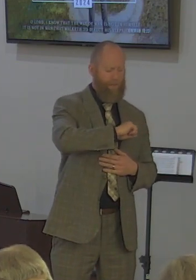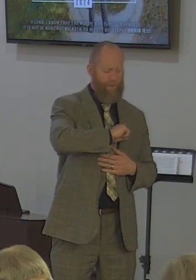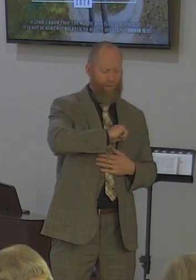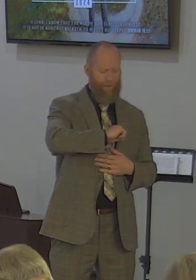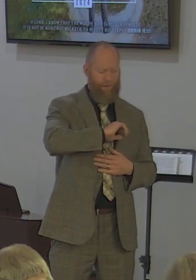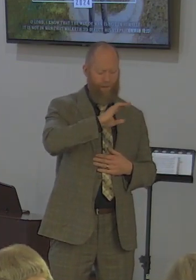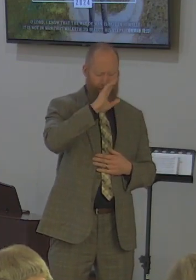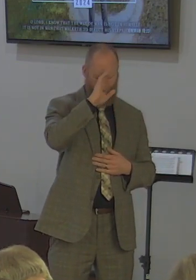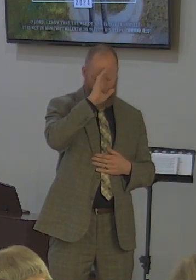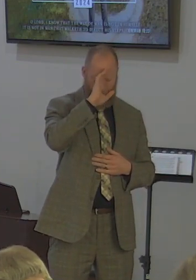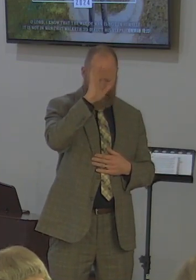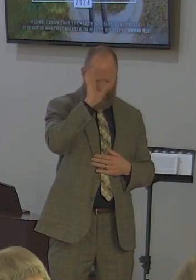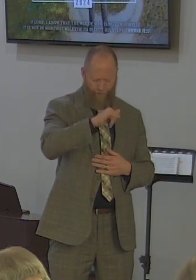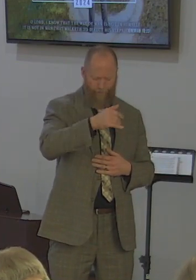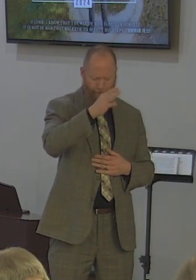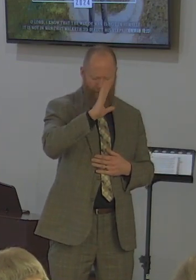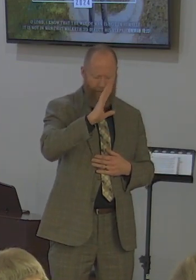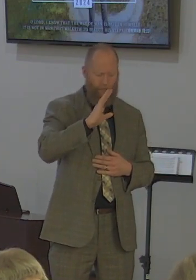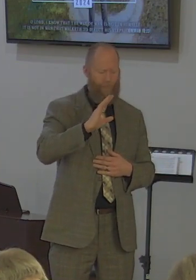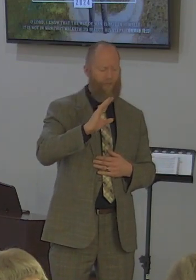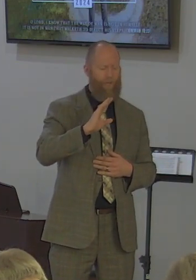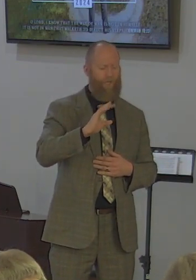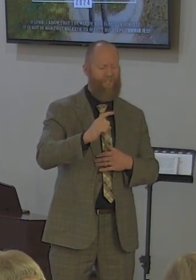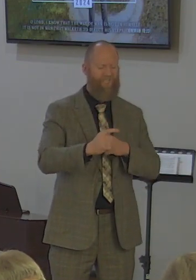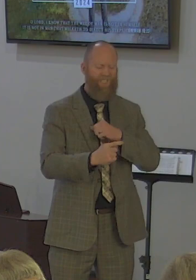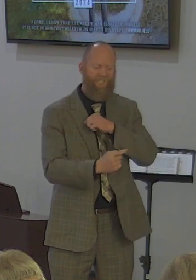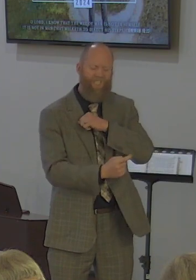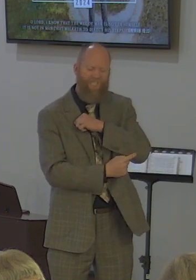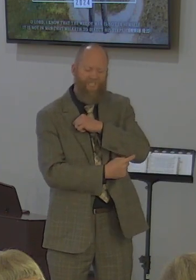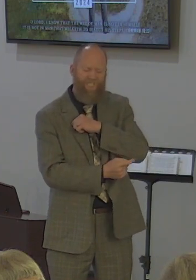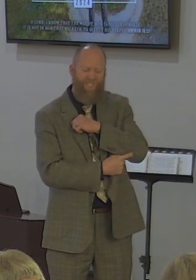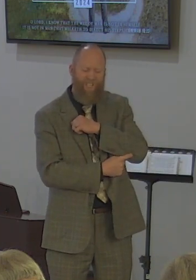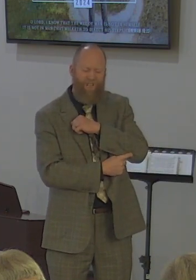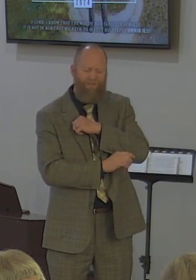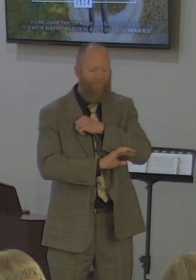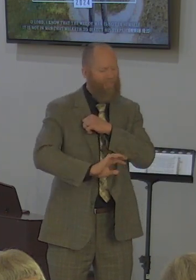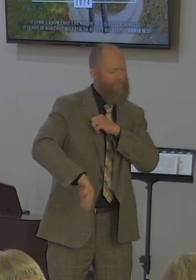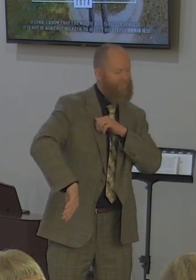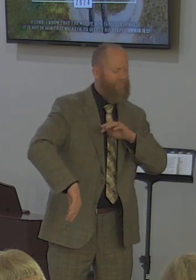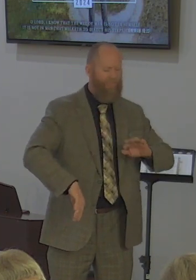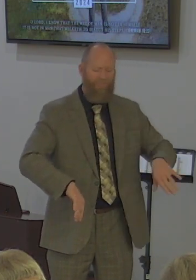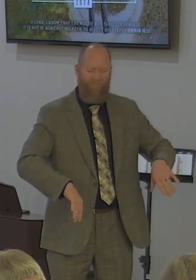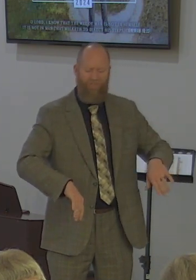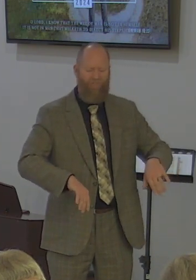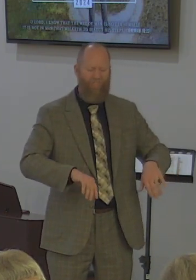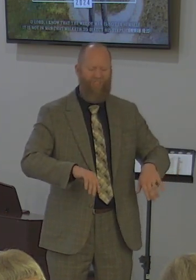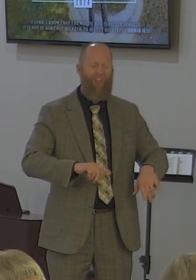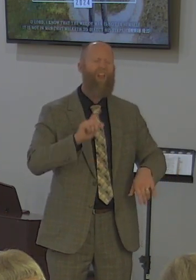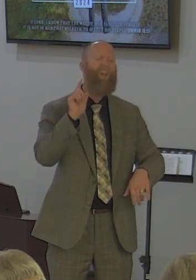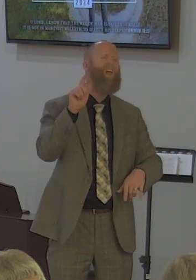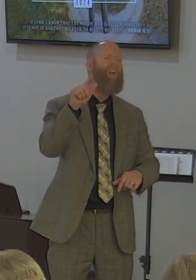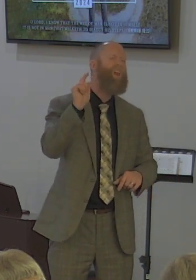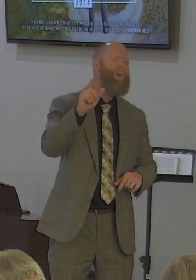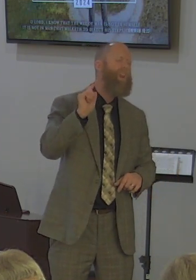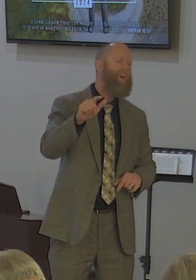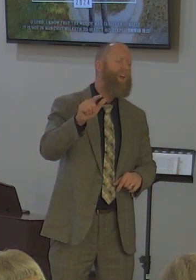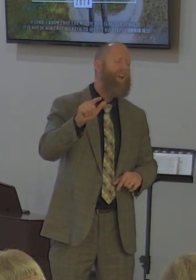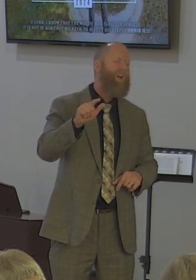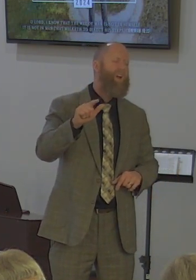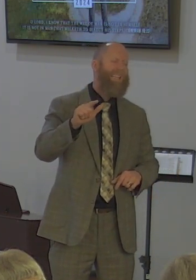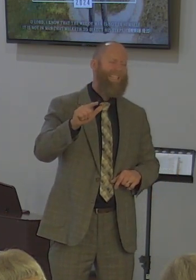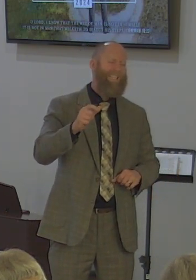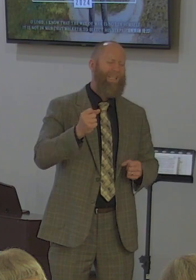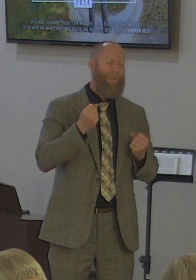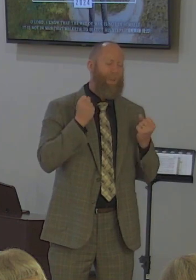I know, dear God, that we're tempted to shy away from these things. None of us wants to admit